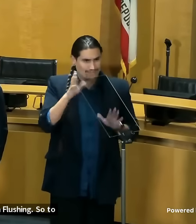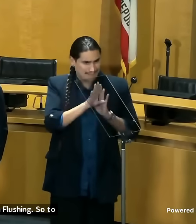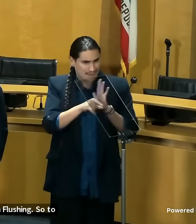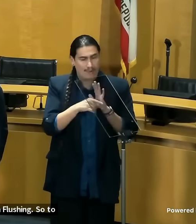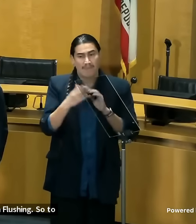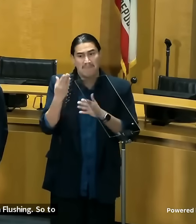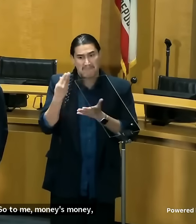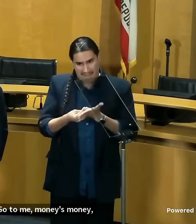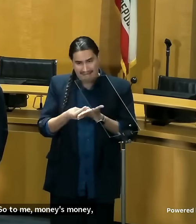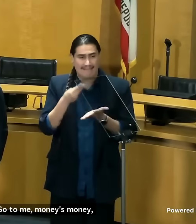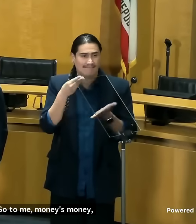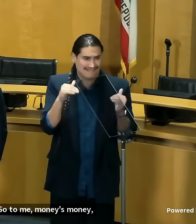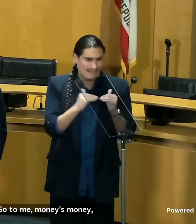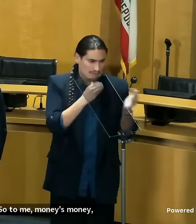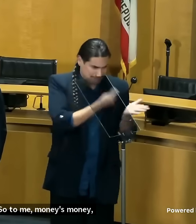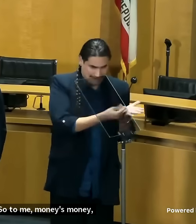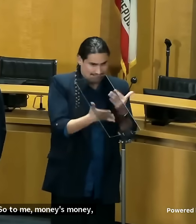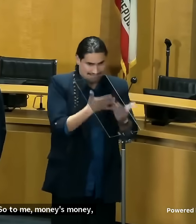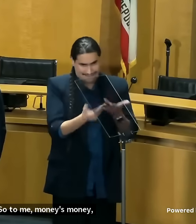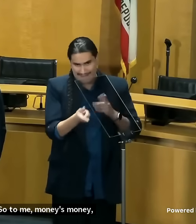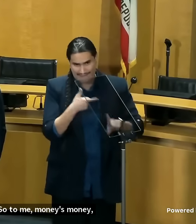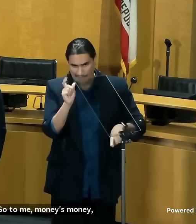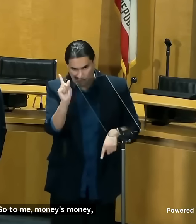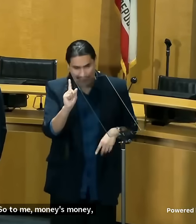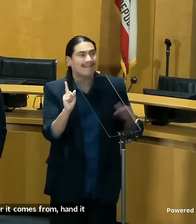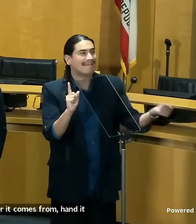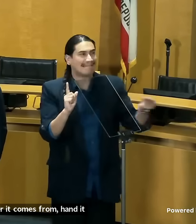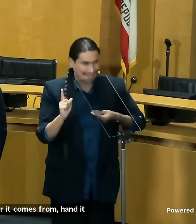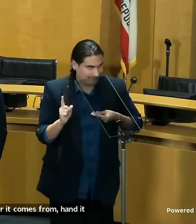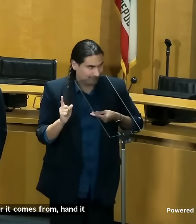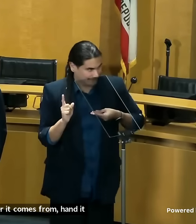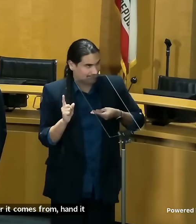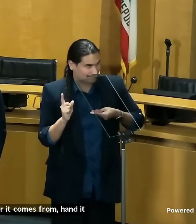as green wherever it comes from. Hand it over.